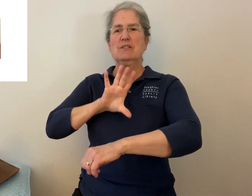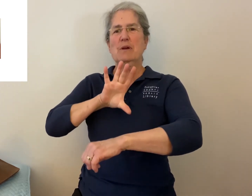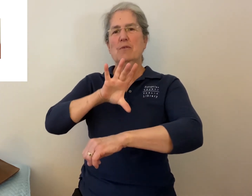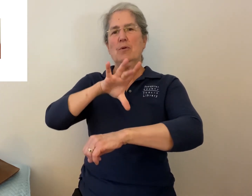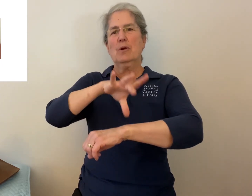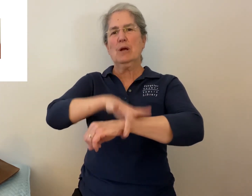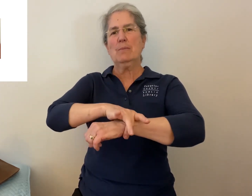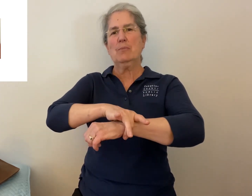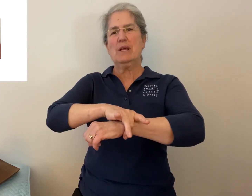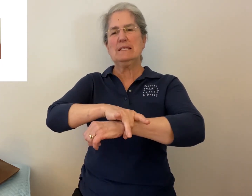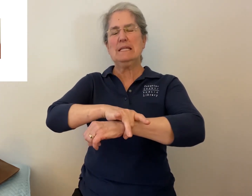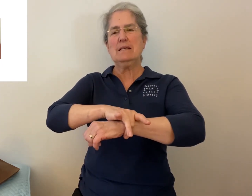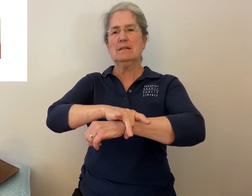way for bracelet.